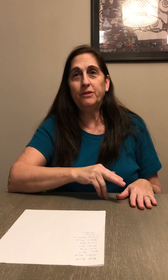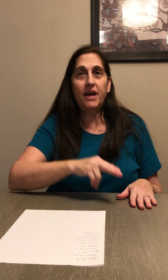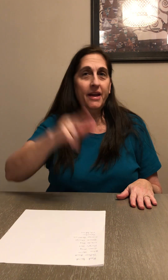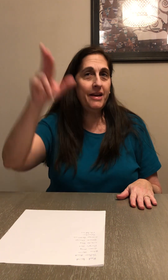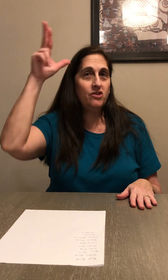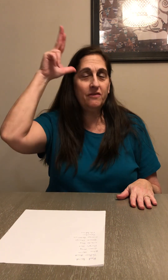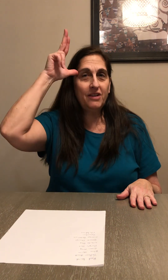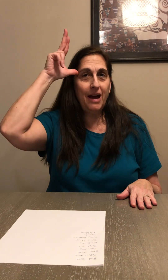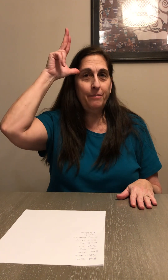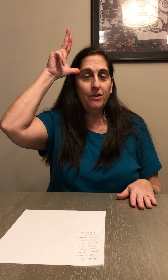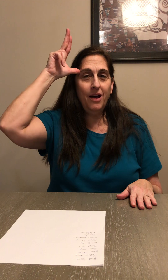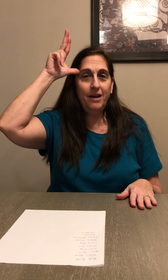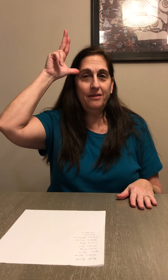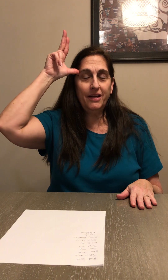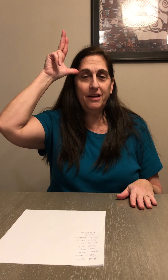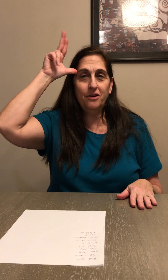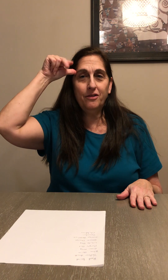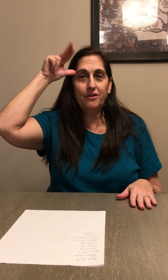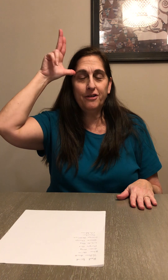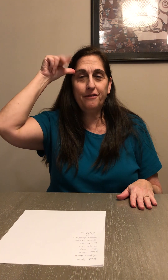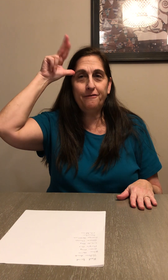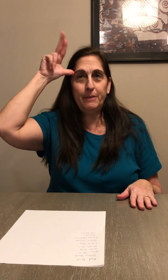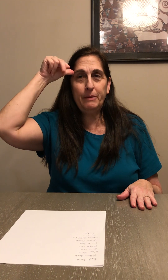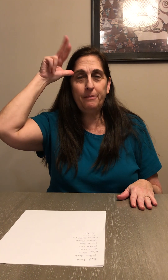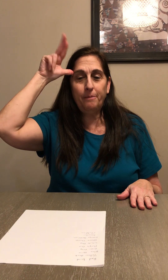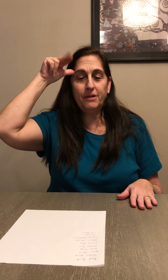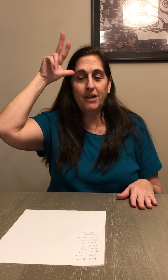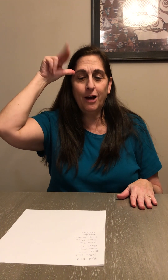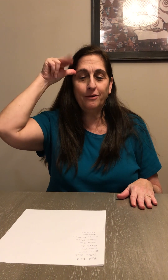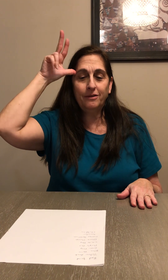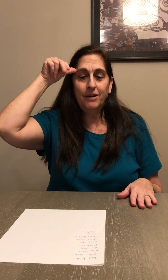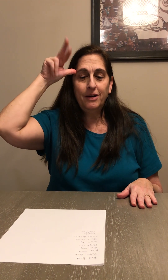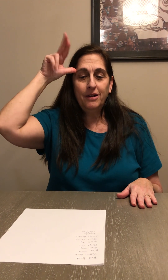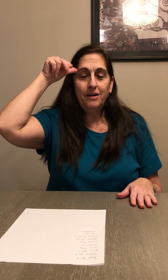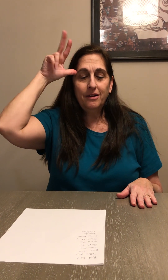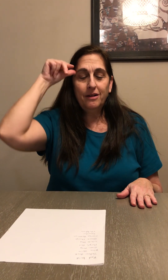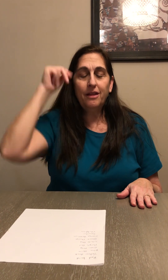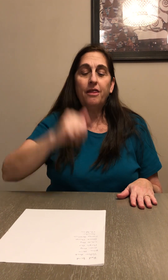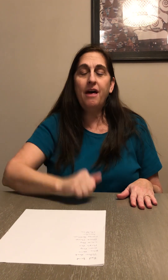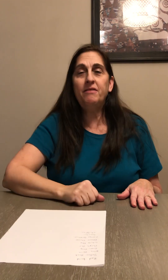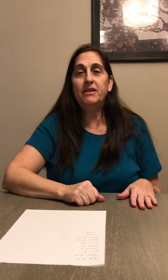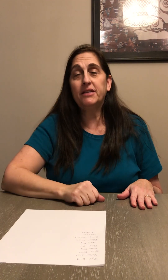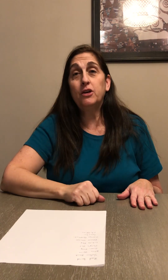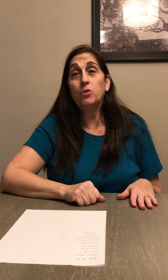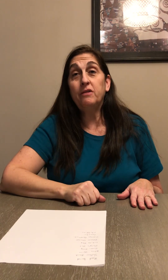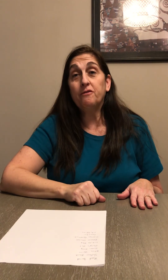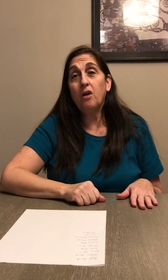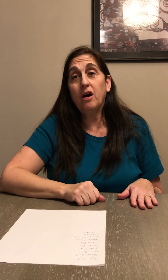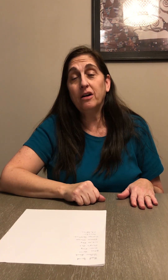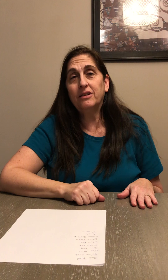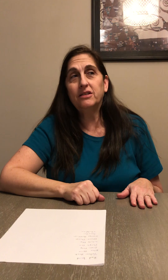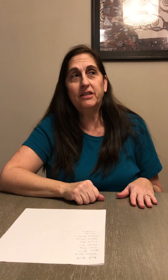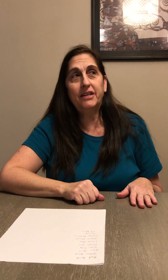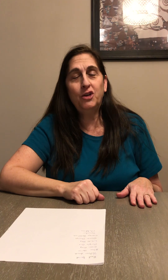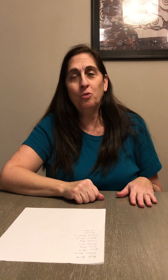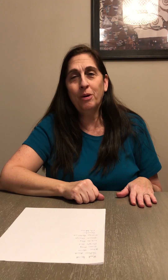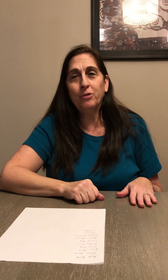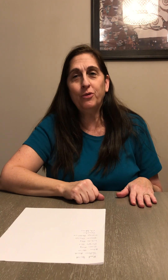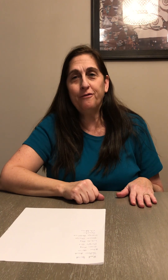that H on the top of your head like an ear, and you're going to flip it up and down. Then they say green frog. Let's see, can you remember green